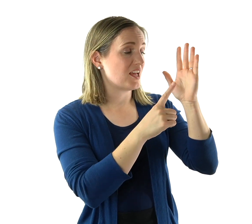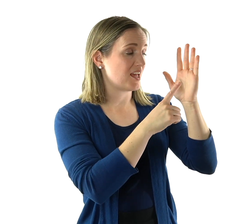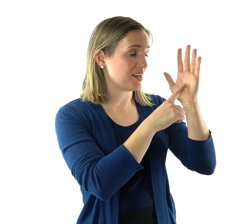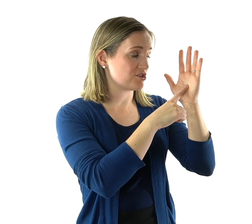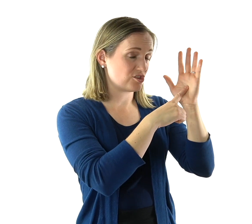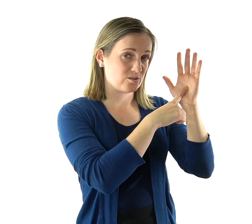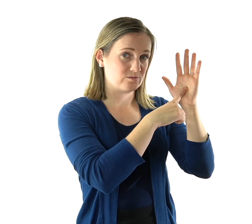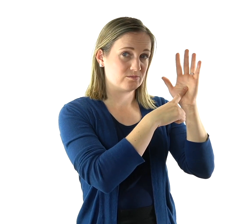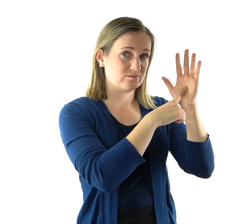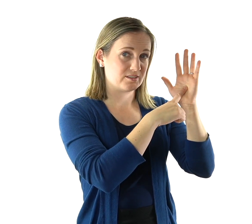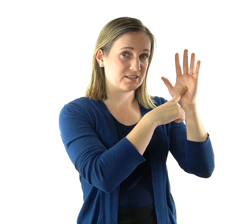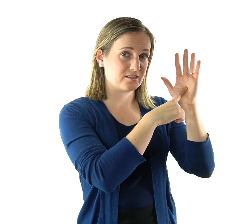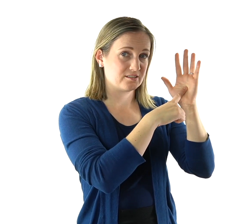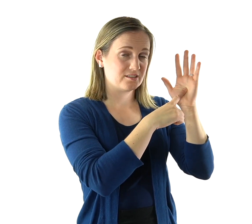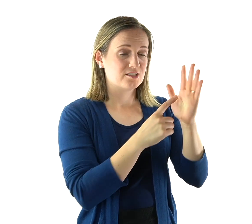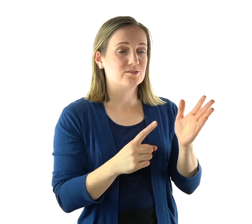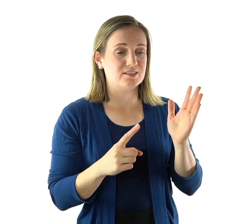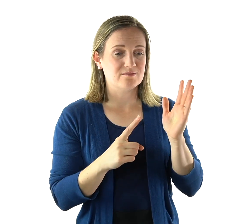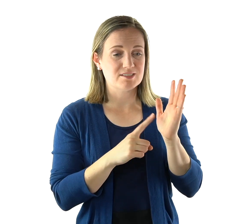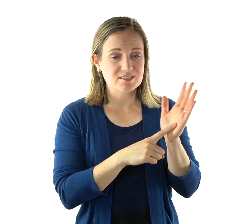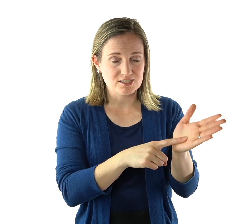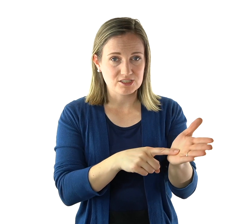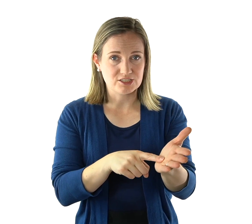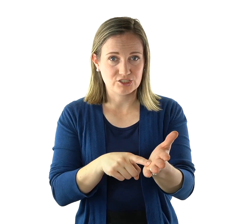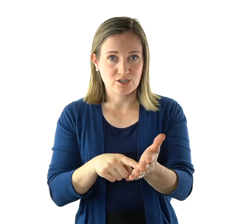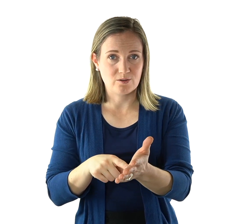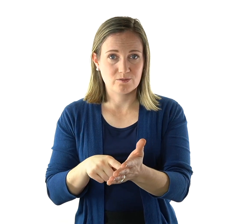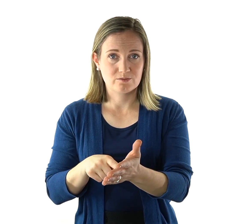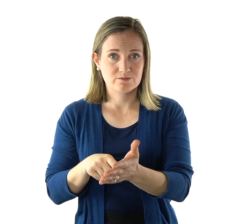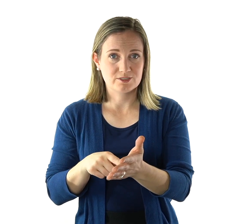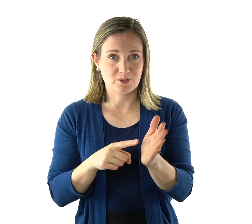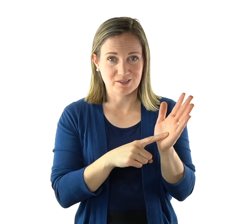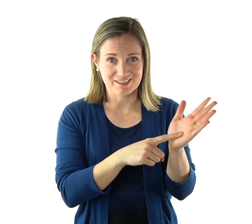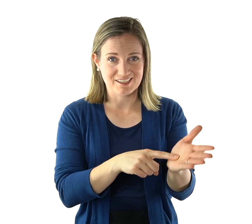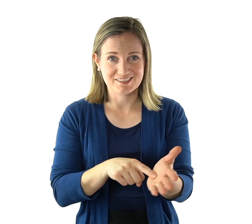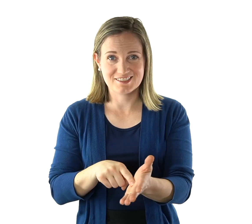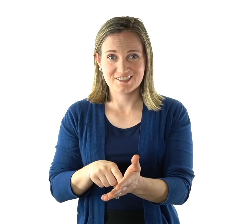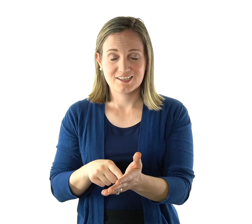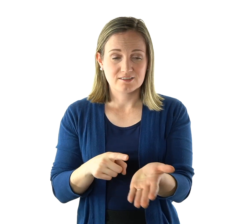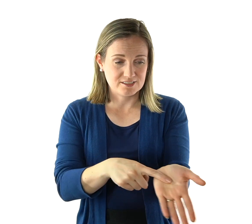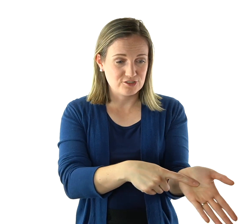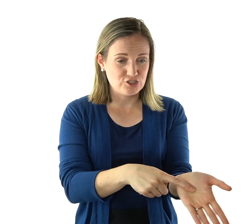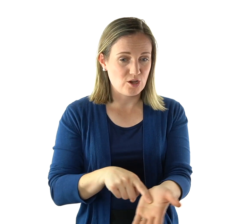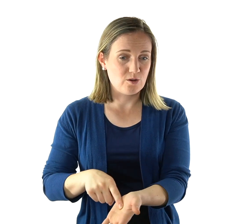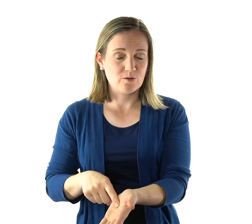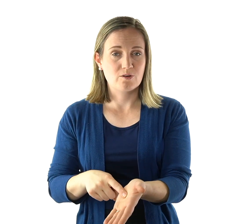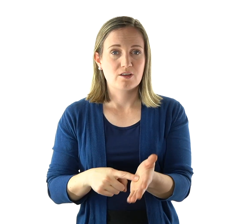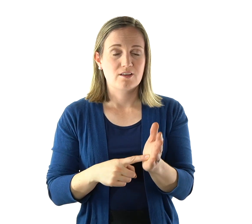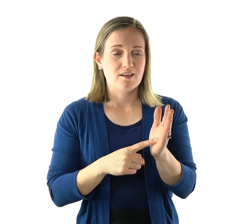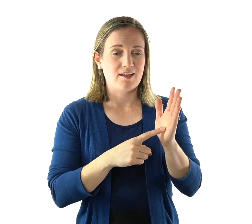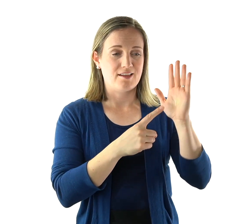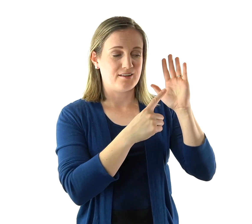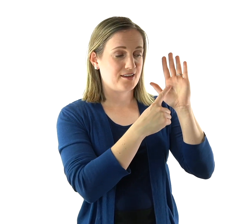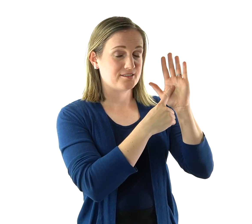and I show right there. So this is actually show, to go like this. Show, and I just